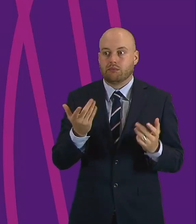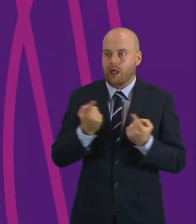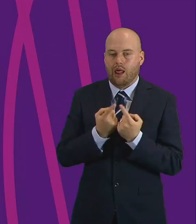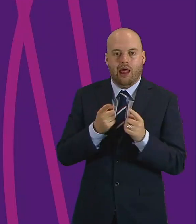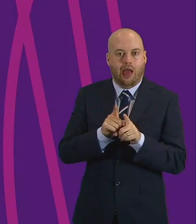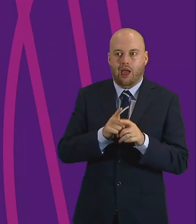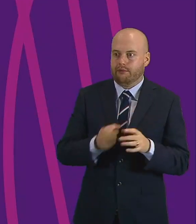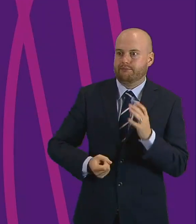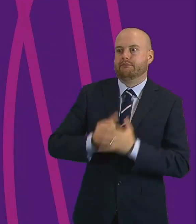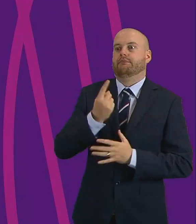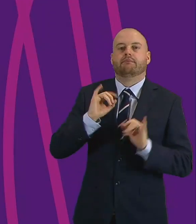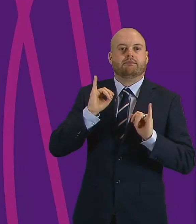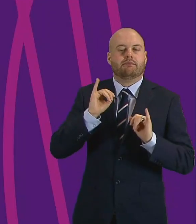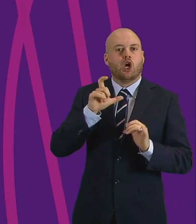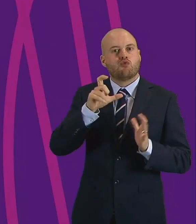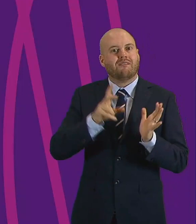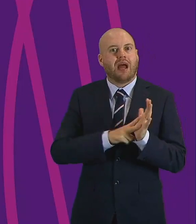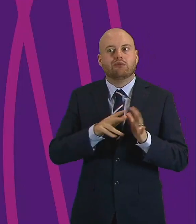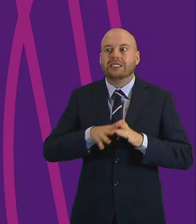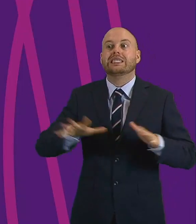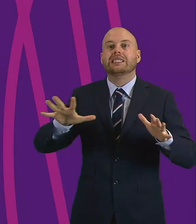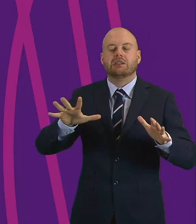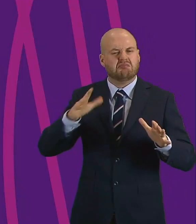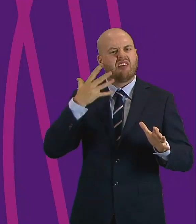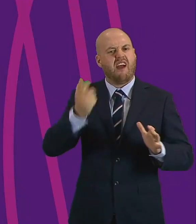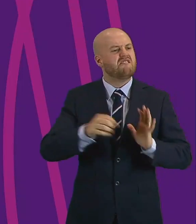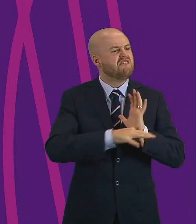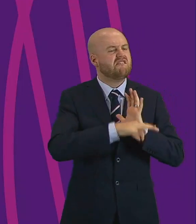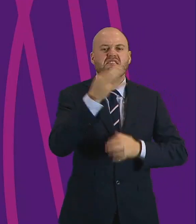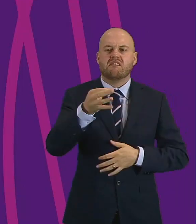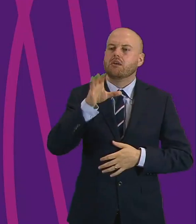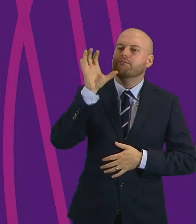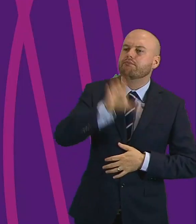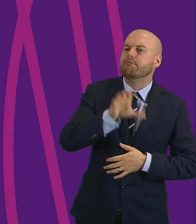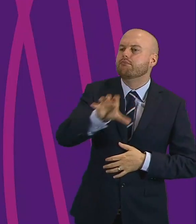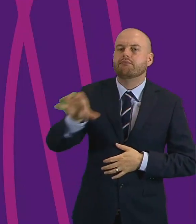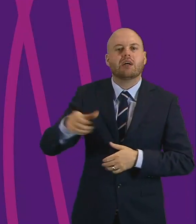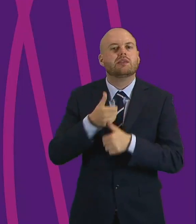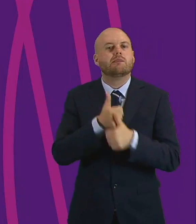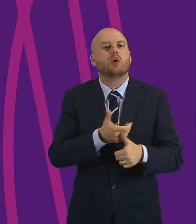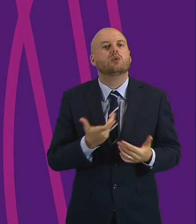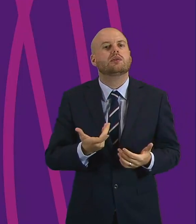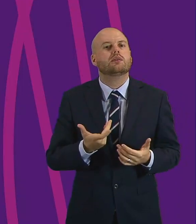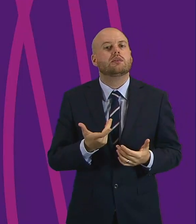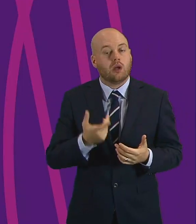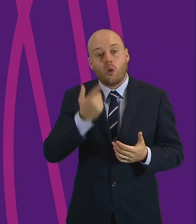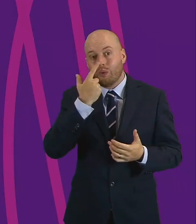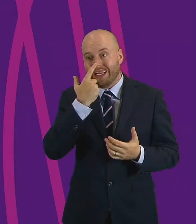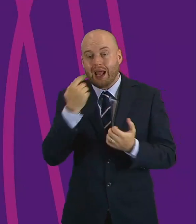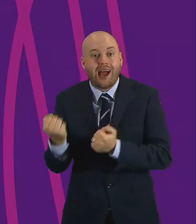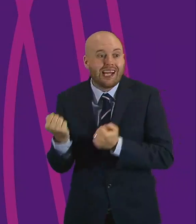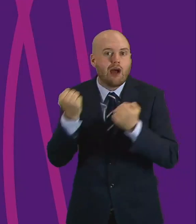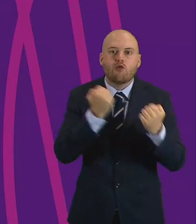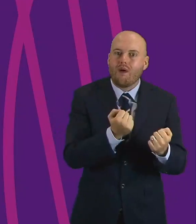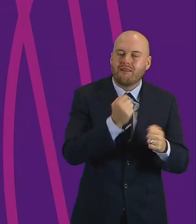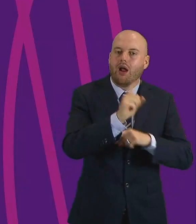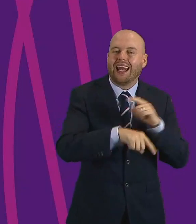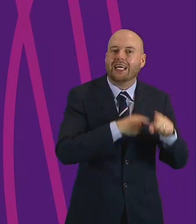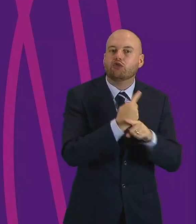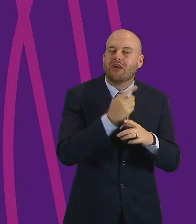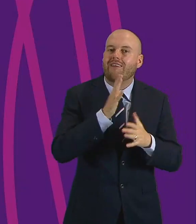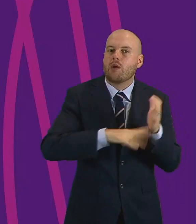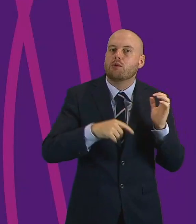greater flexibility to carry over our capital budget from the Scotland Reserve, and the ability to